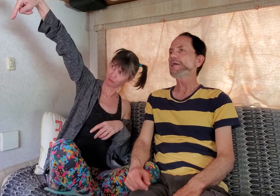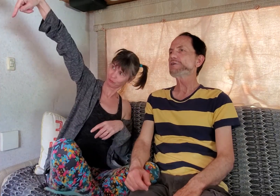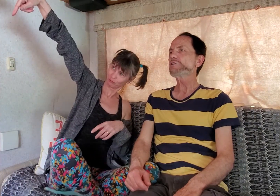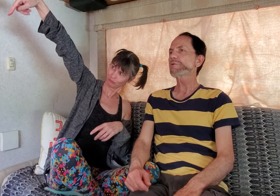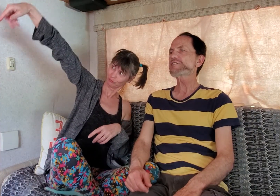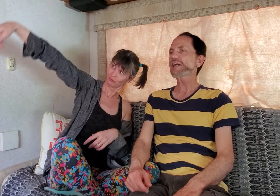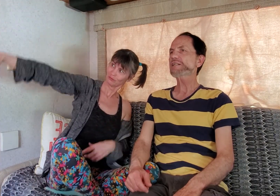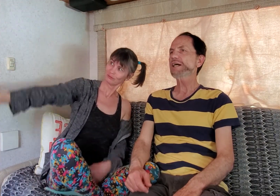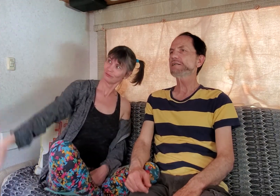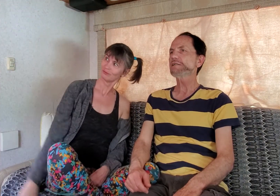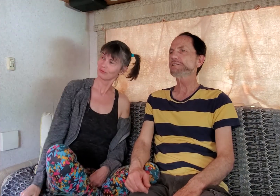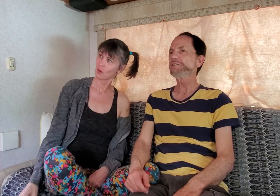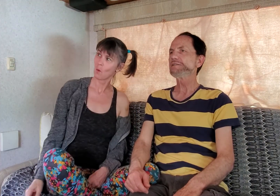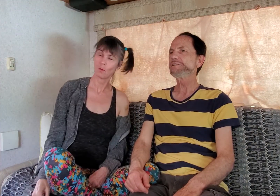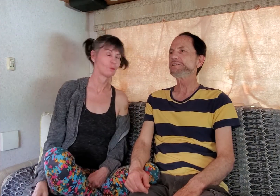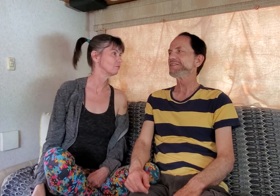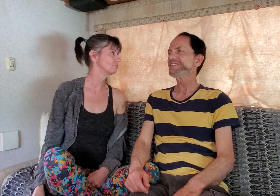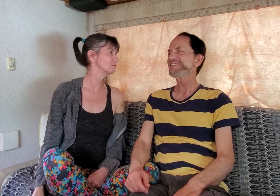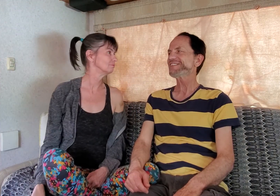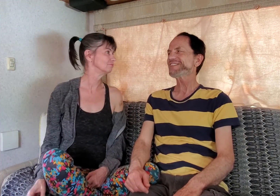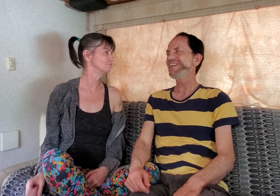huge projectile.